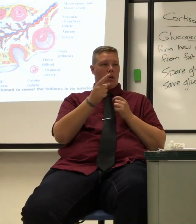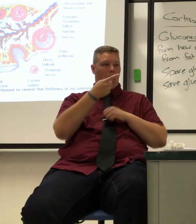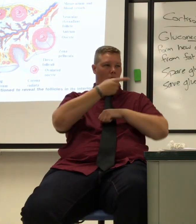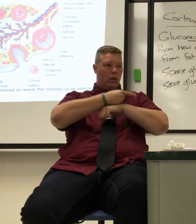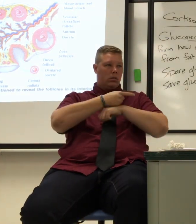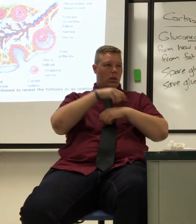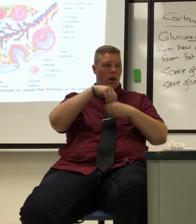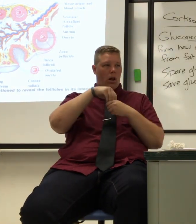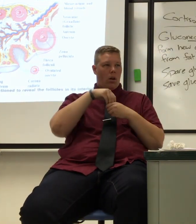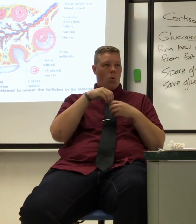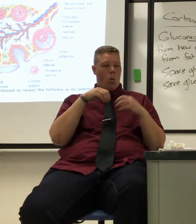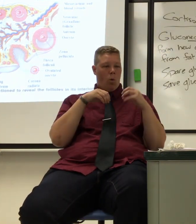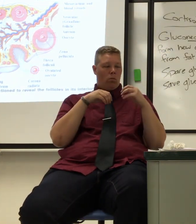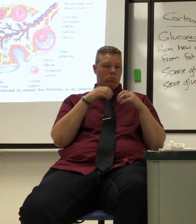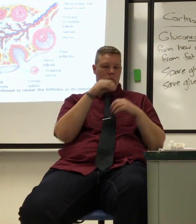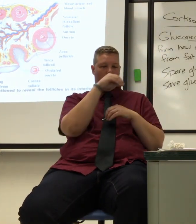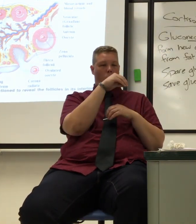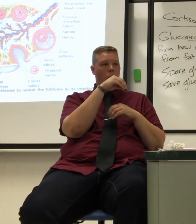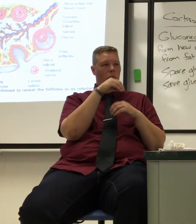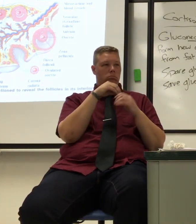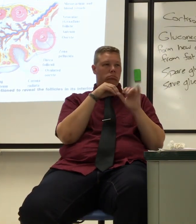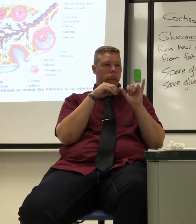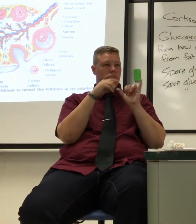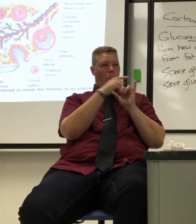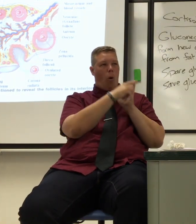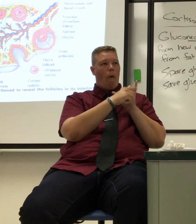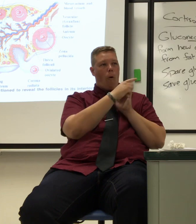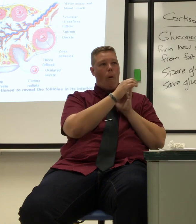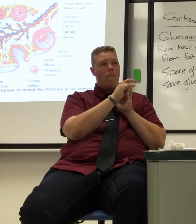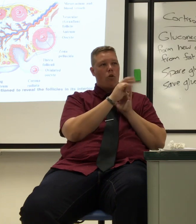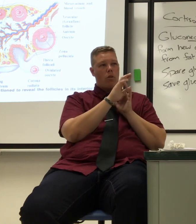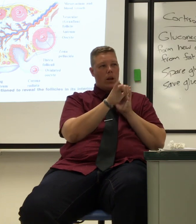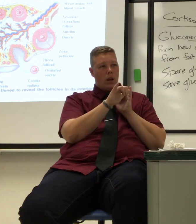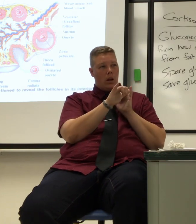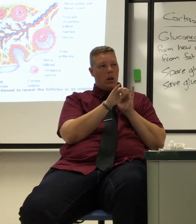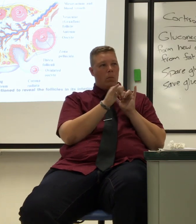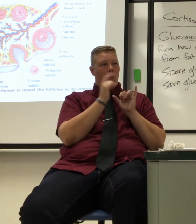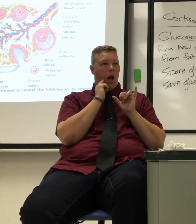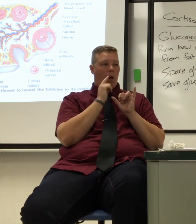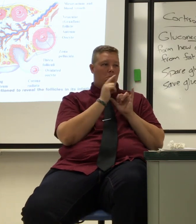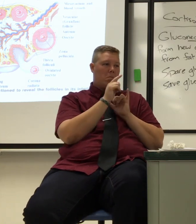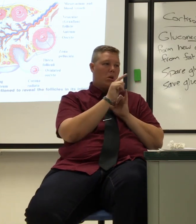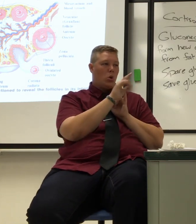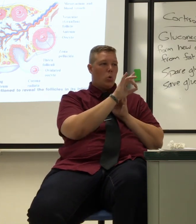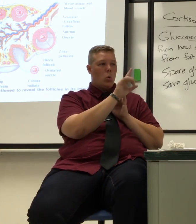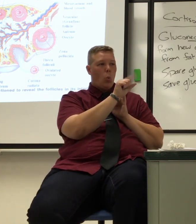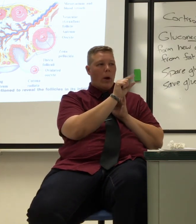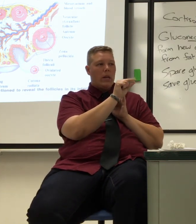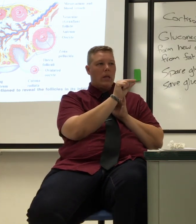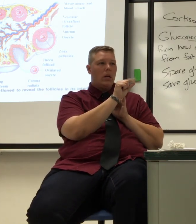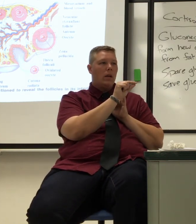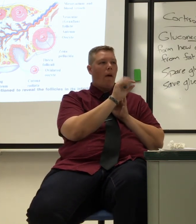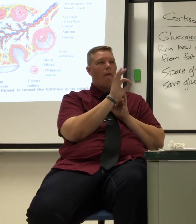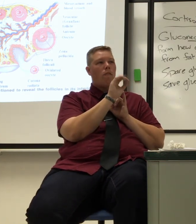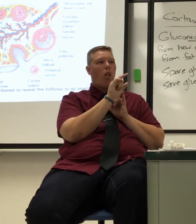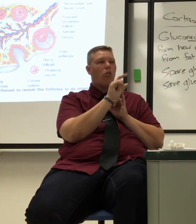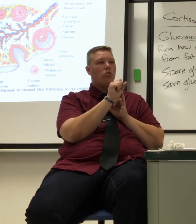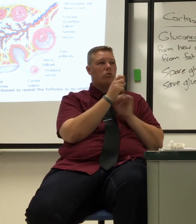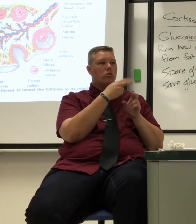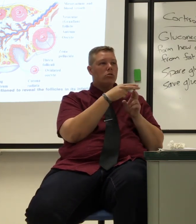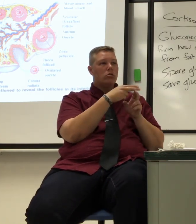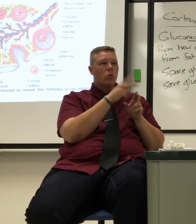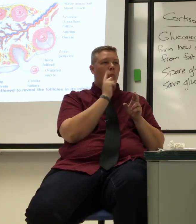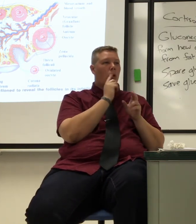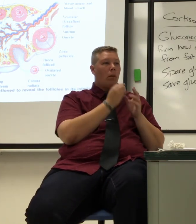in the ovary, a cohort of about 20 follicles will be selected to mature. And